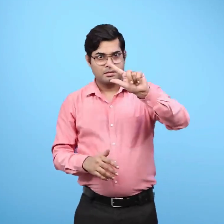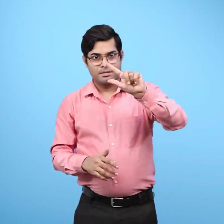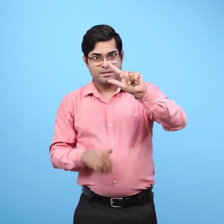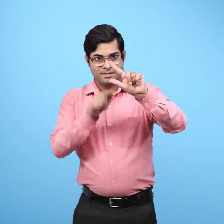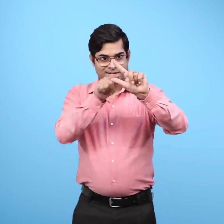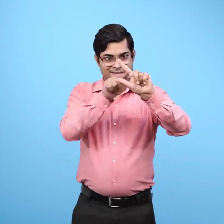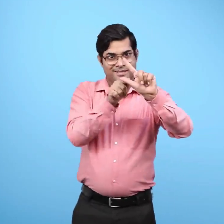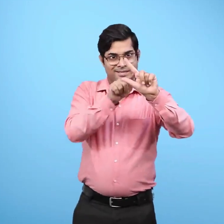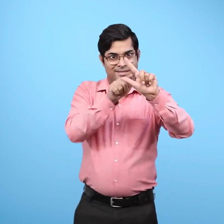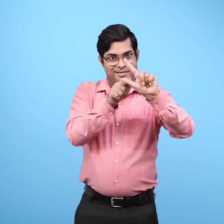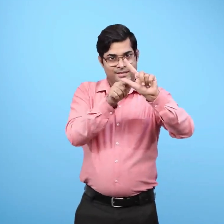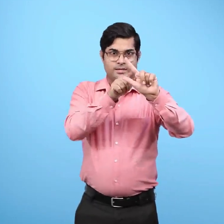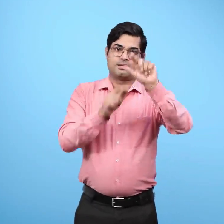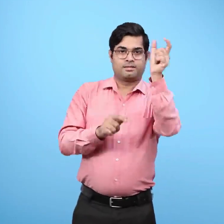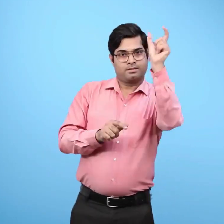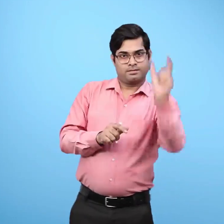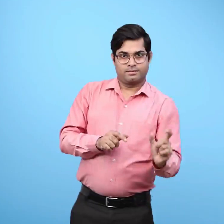Less than a right angle.